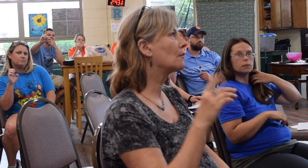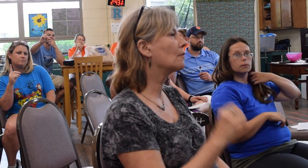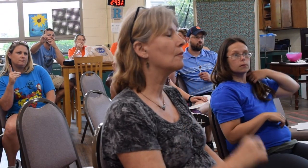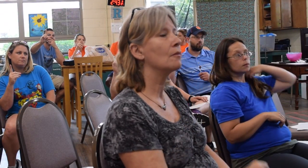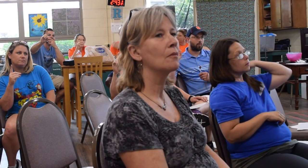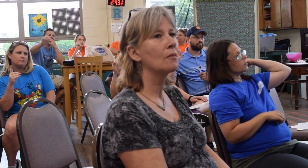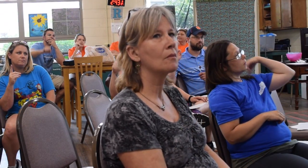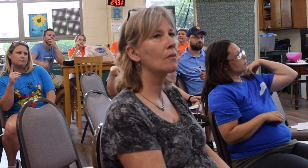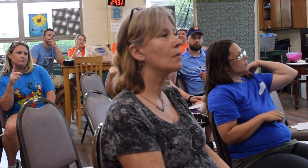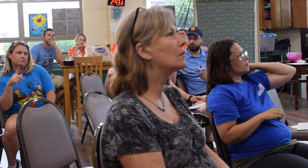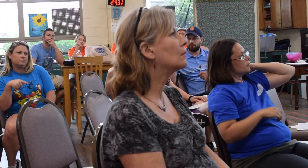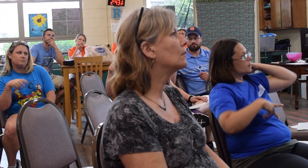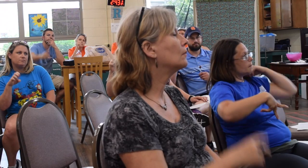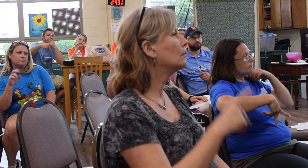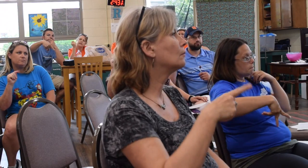Okay, pet.